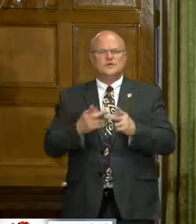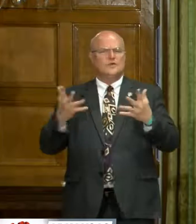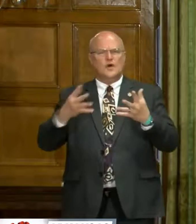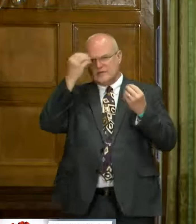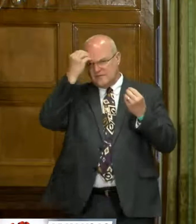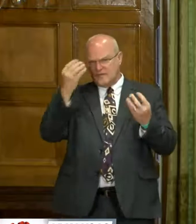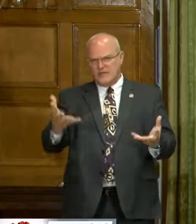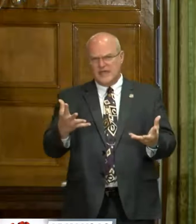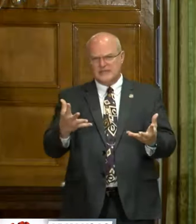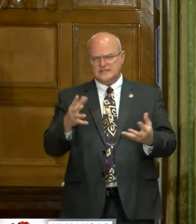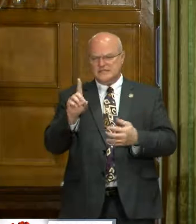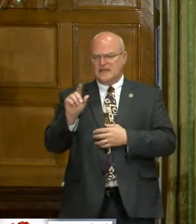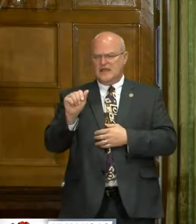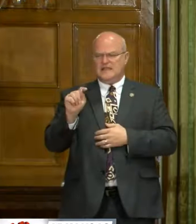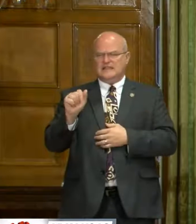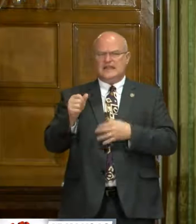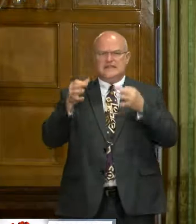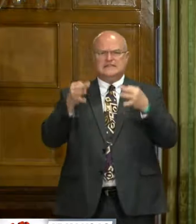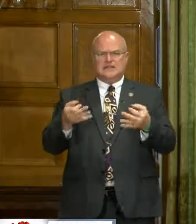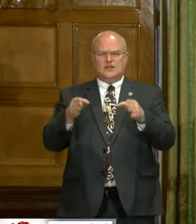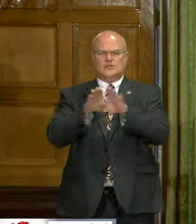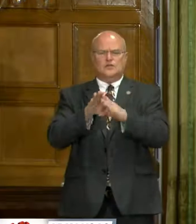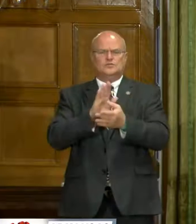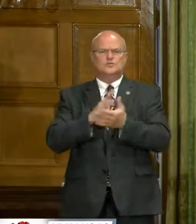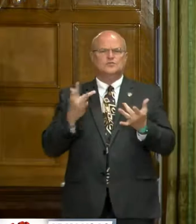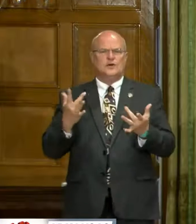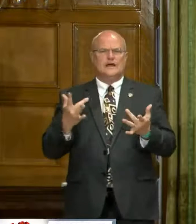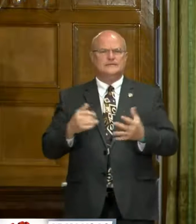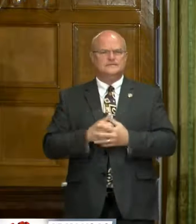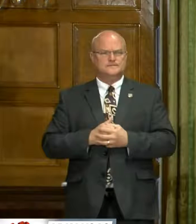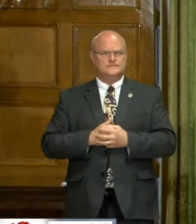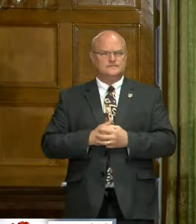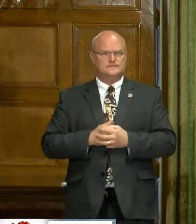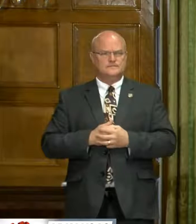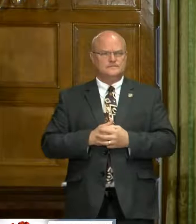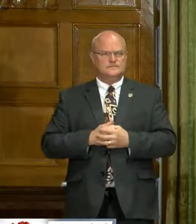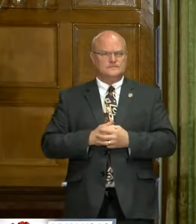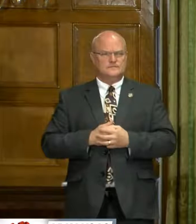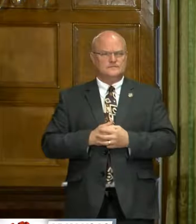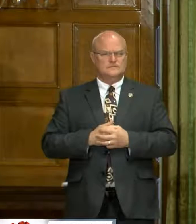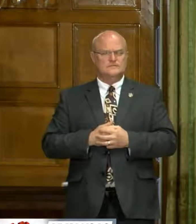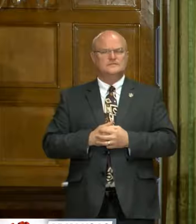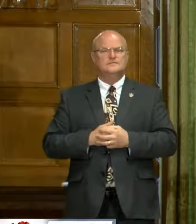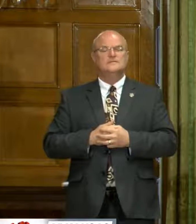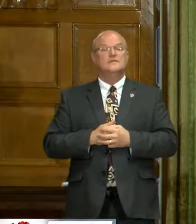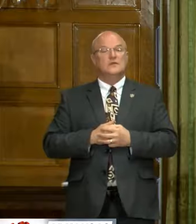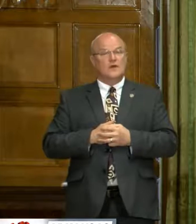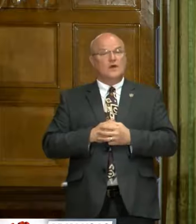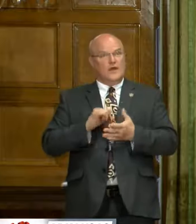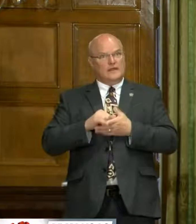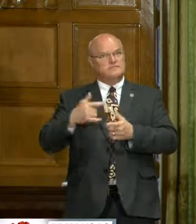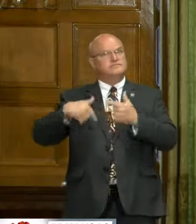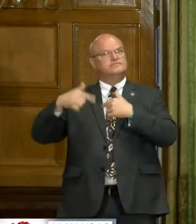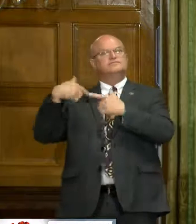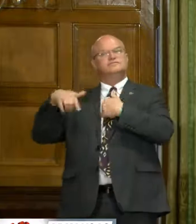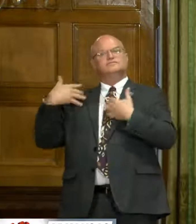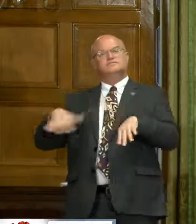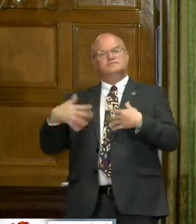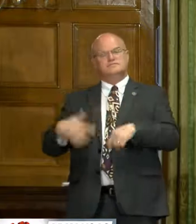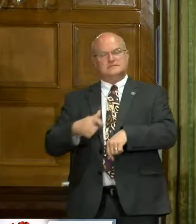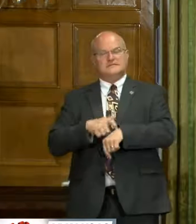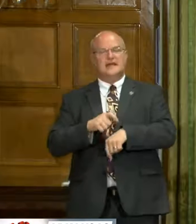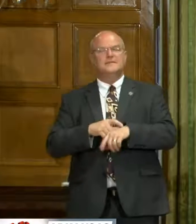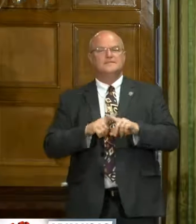the information or the data that made you decide to go ahead and do that? What process? Well, that is going back a little bit